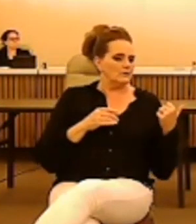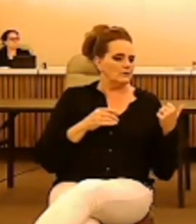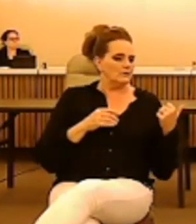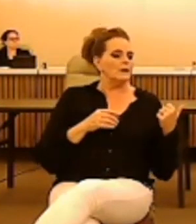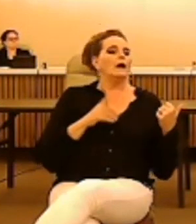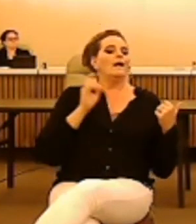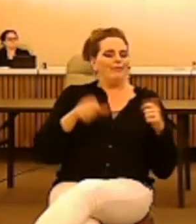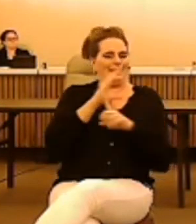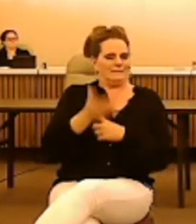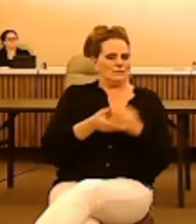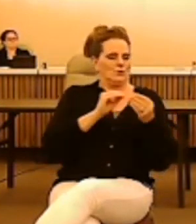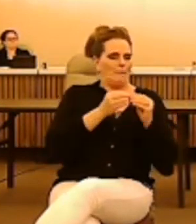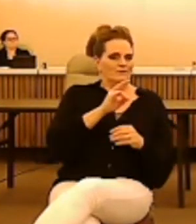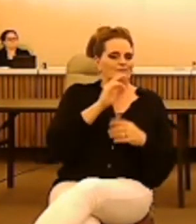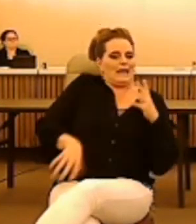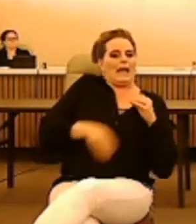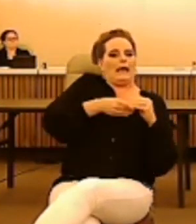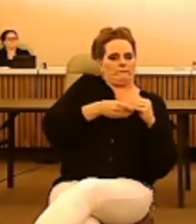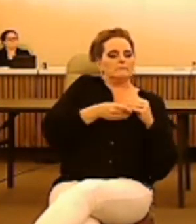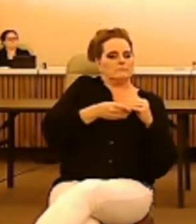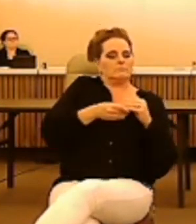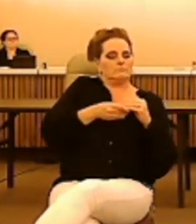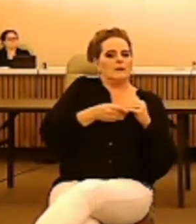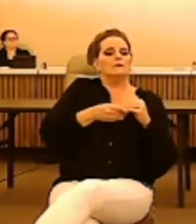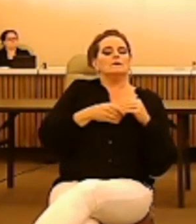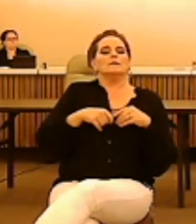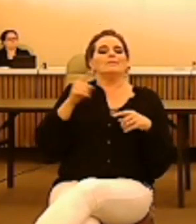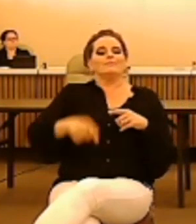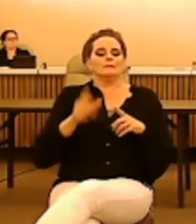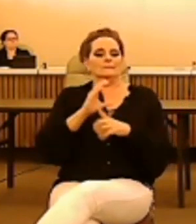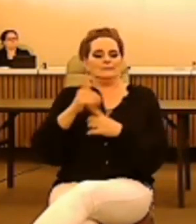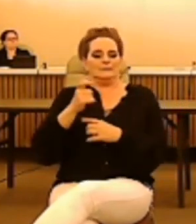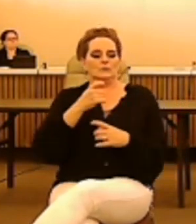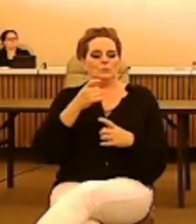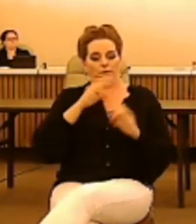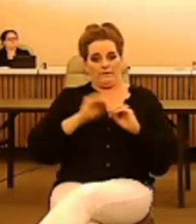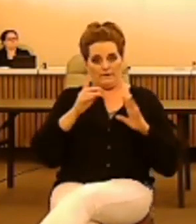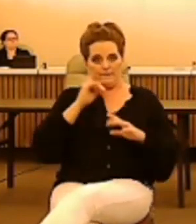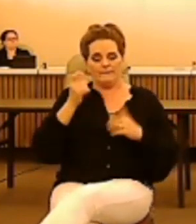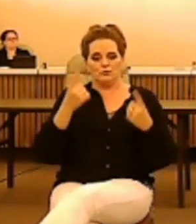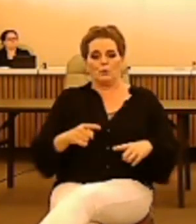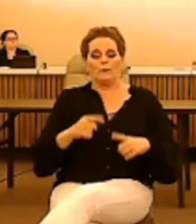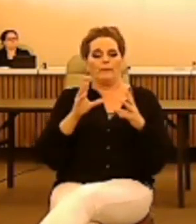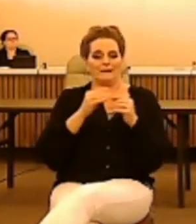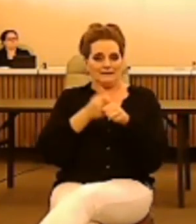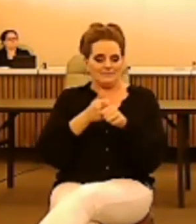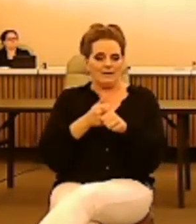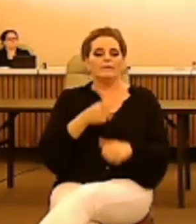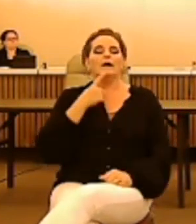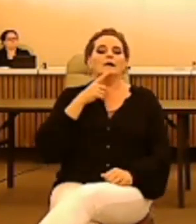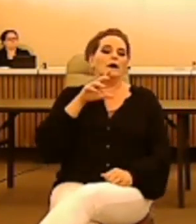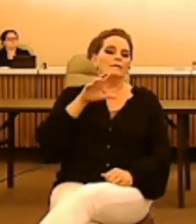That condition number 7 be added to as follows. This condition, which was further clarified during the town board meeting on June 9th,